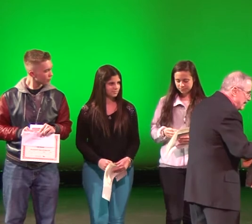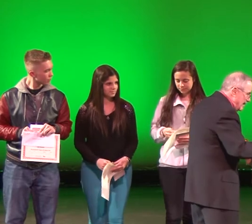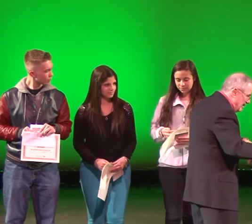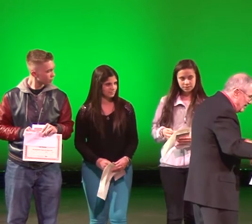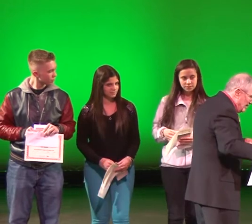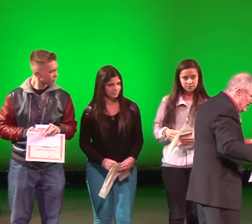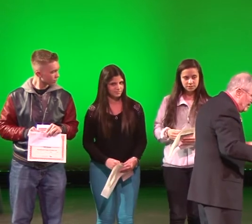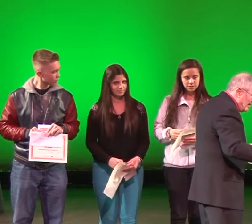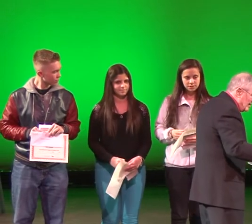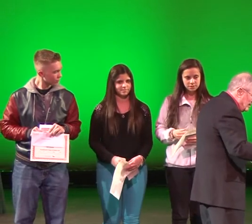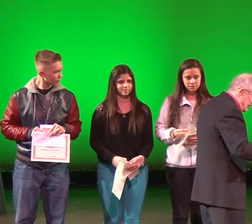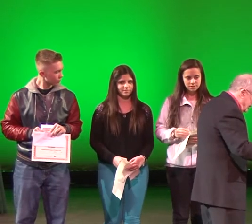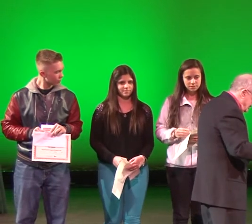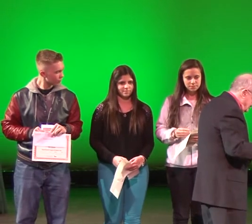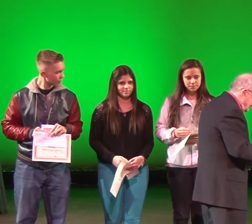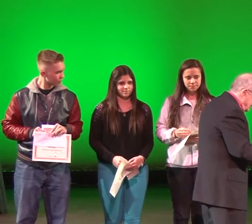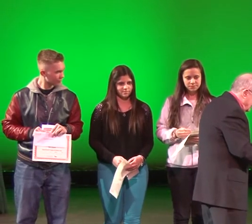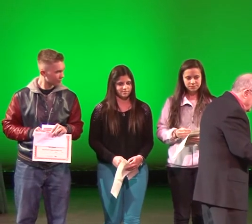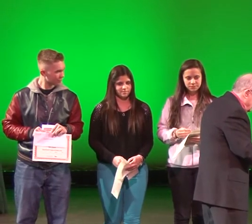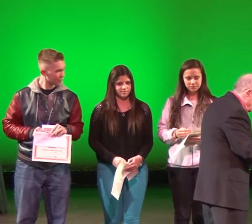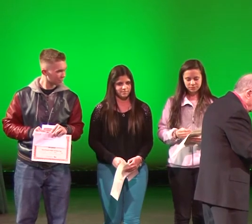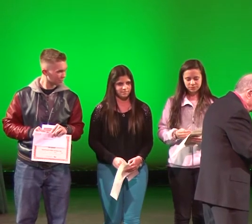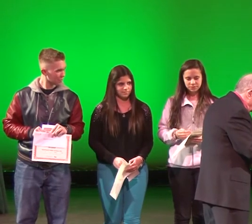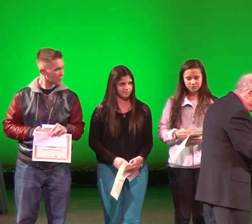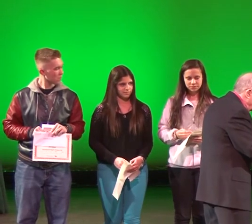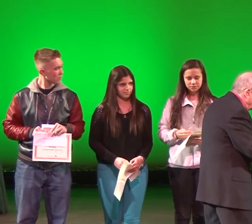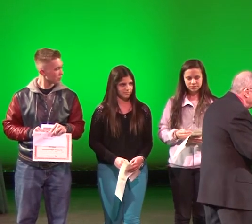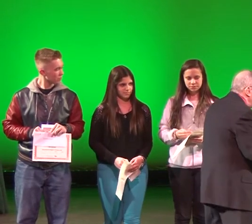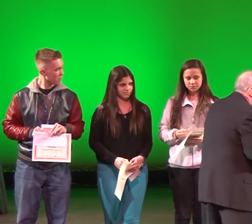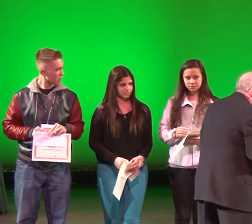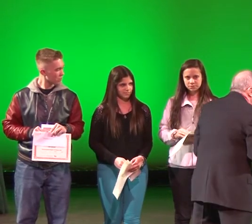for his project Aerodynamics in Ice Hockey.